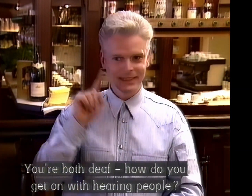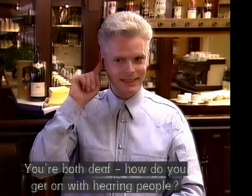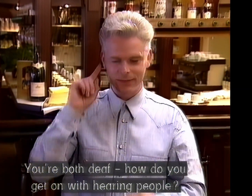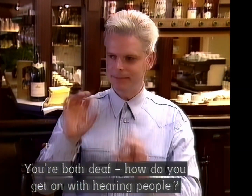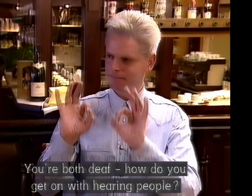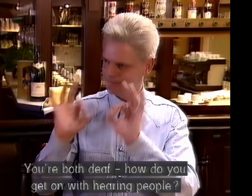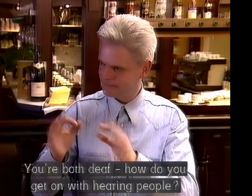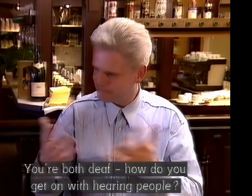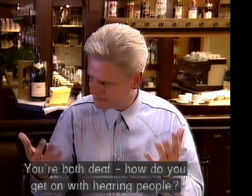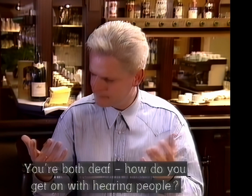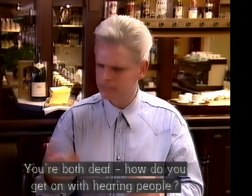Now, you're both deaf.